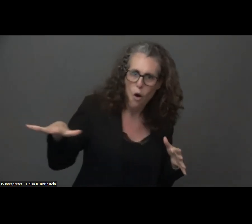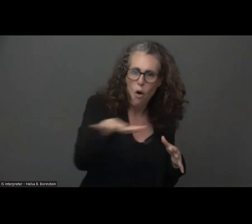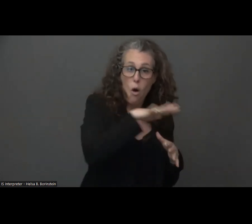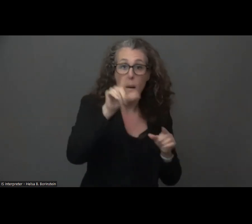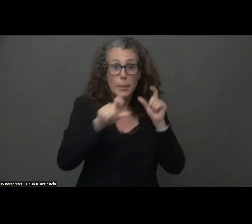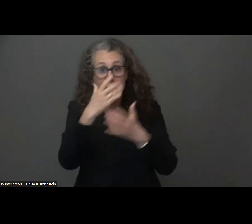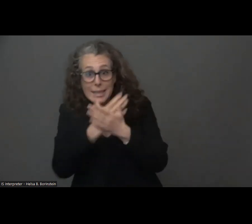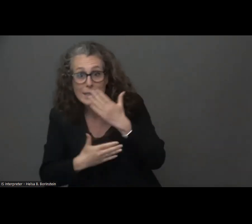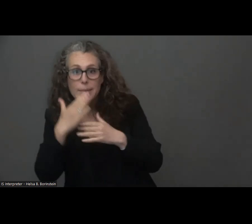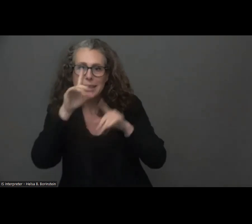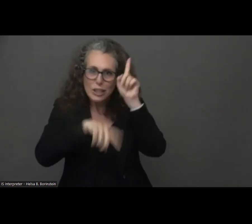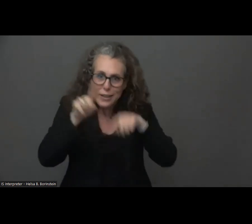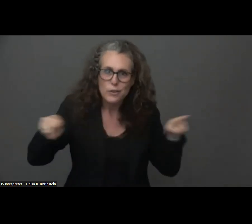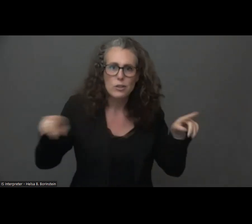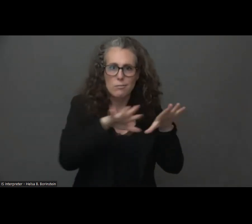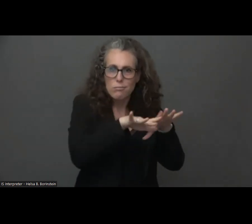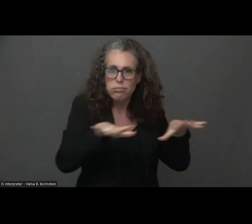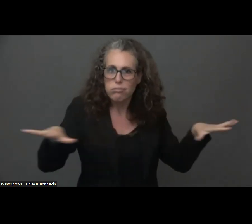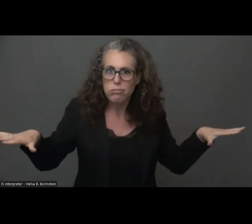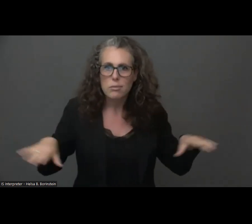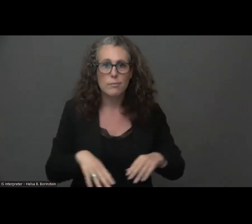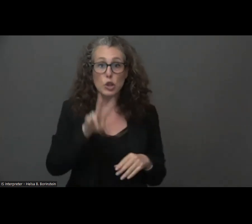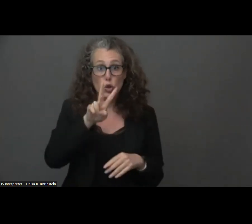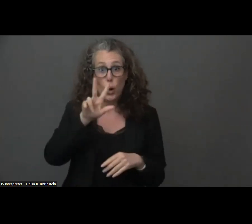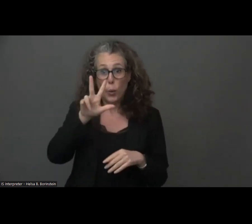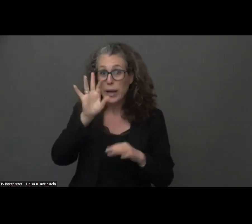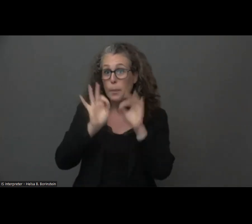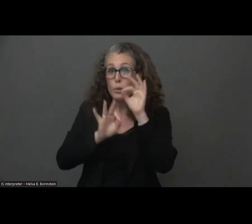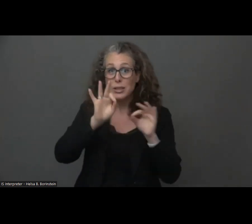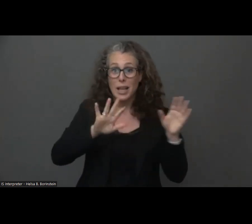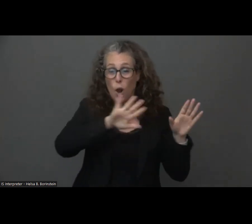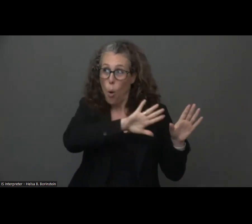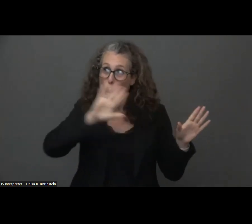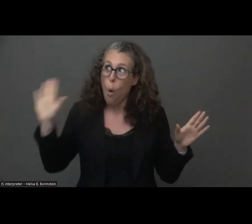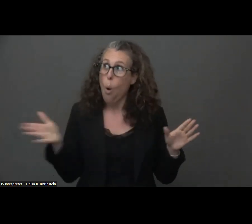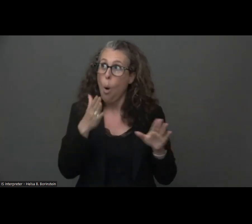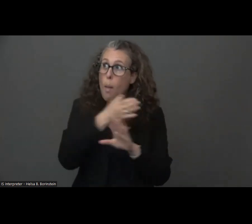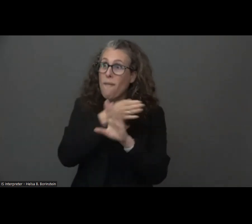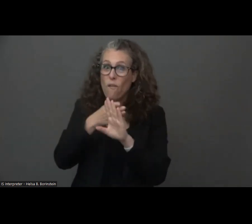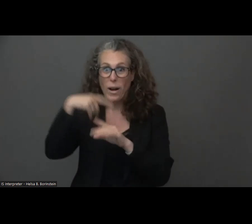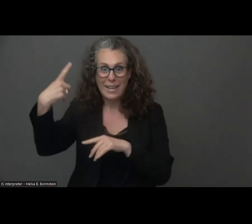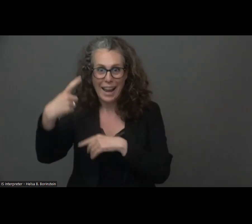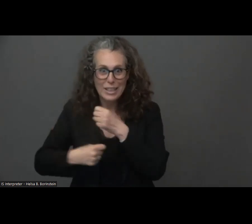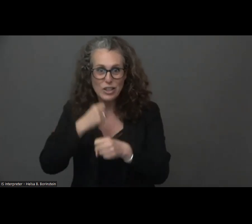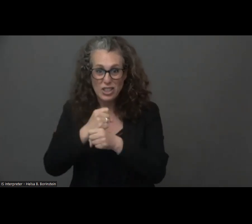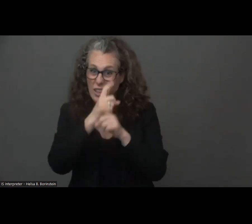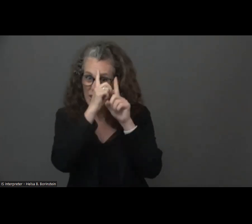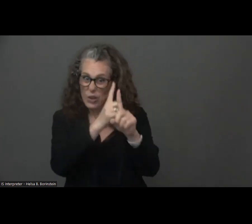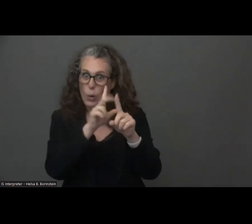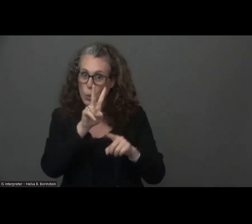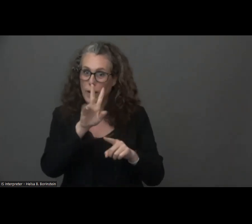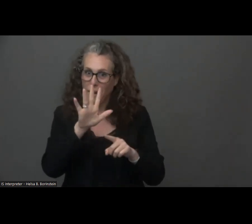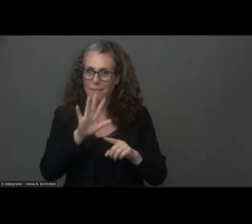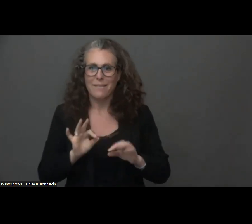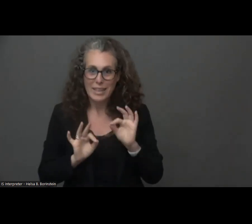disabilities to at least 3% across the entire value chain by 2025. And we do have a vast value chain,